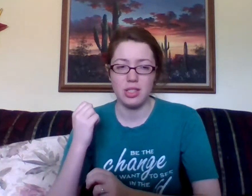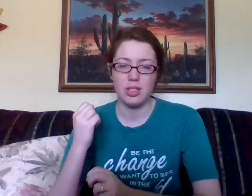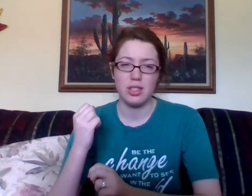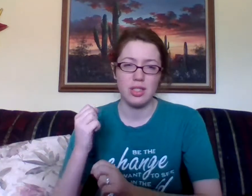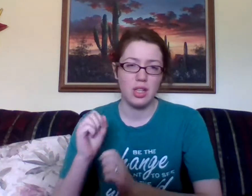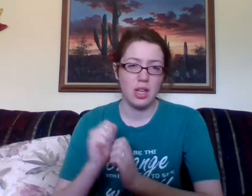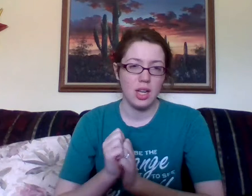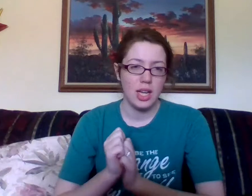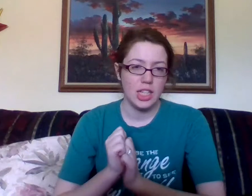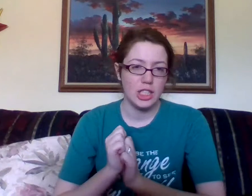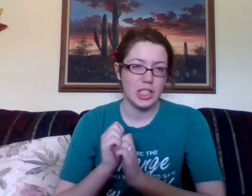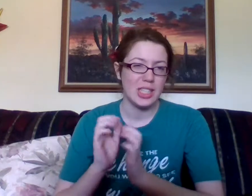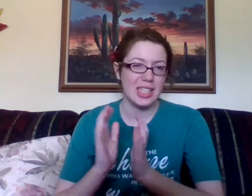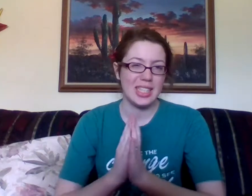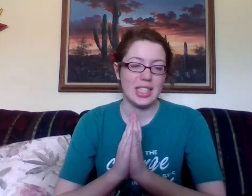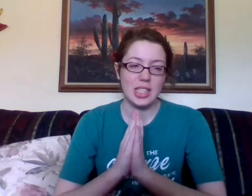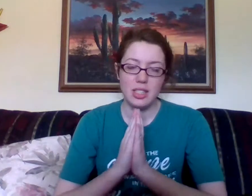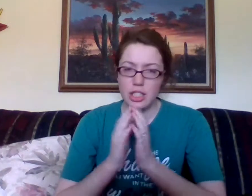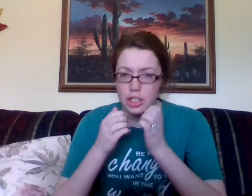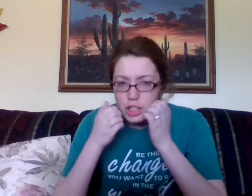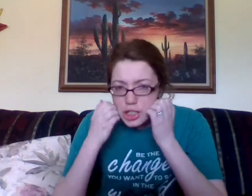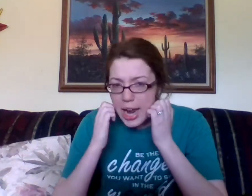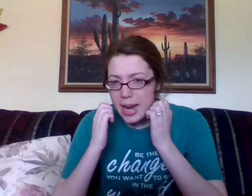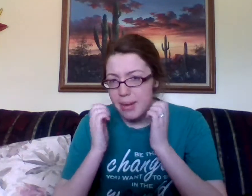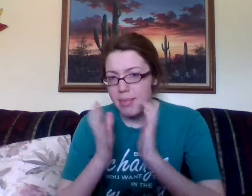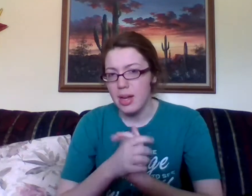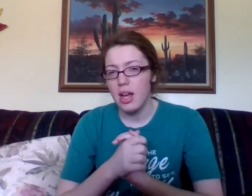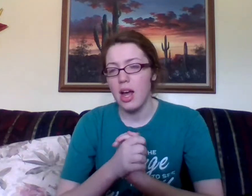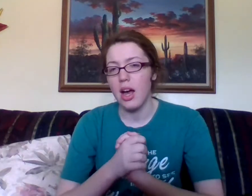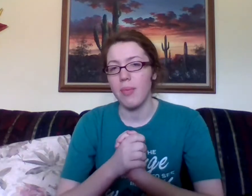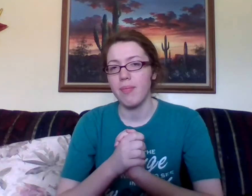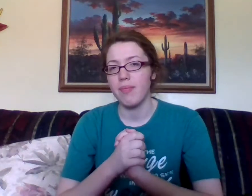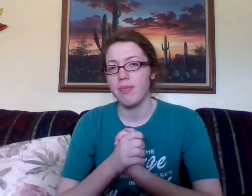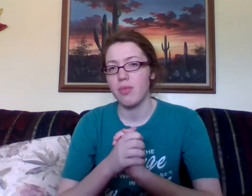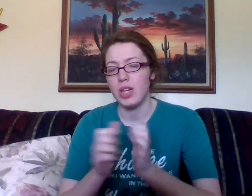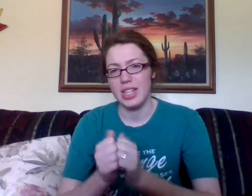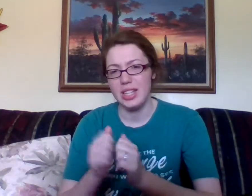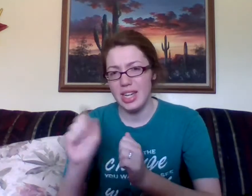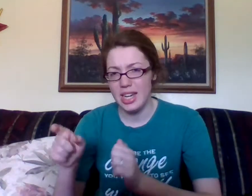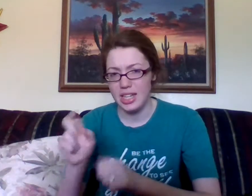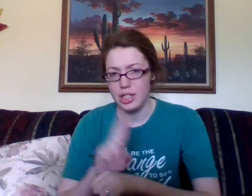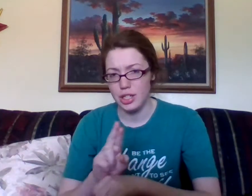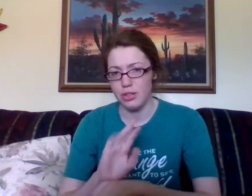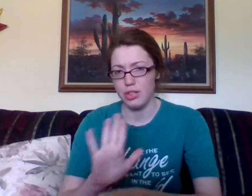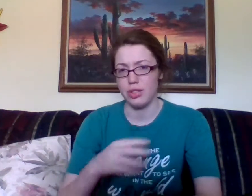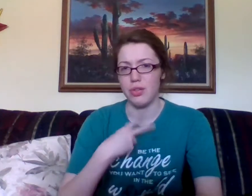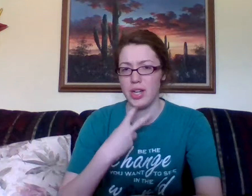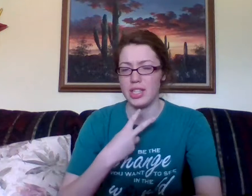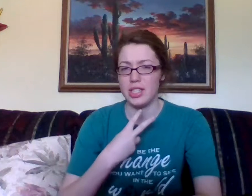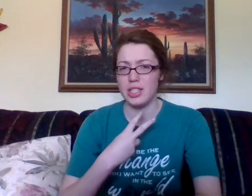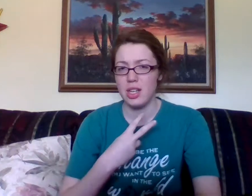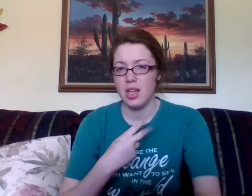wasn't just this shame with needing to use your voice,